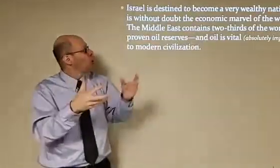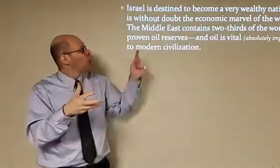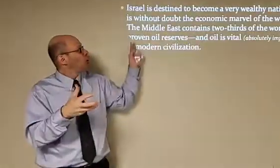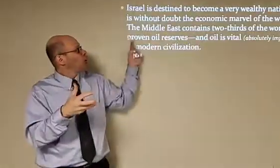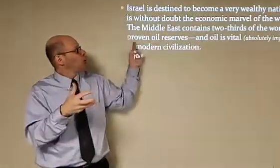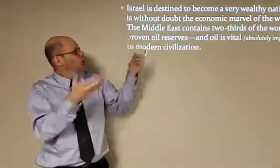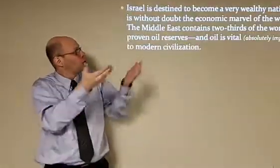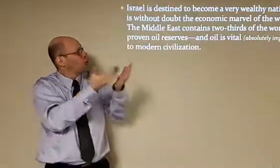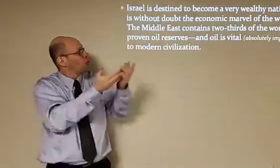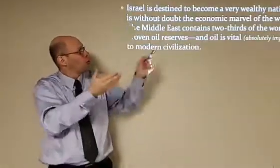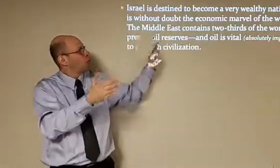proven oil reserves.